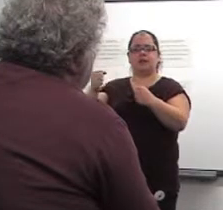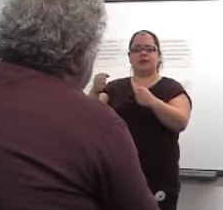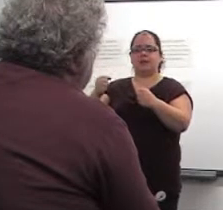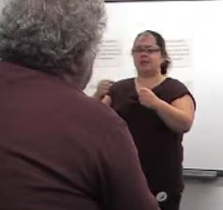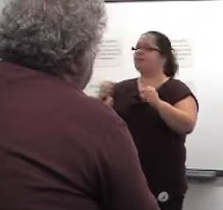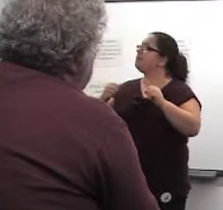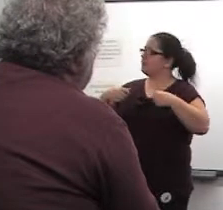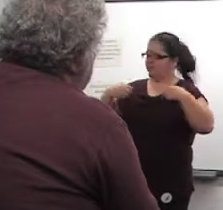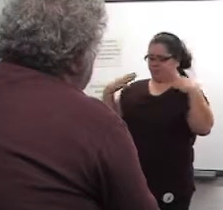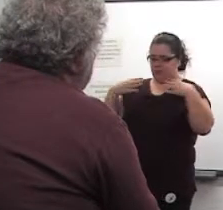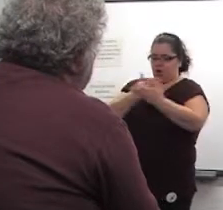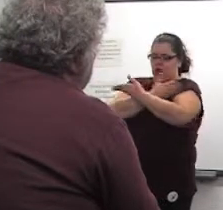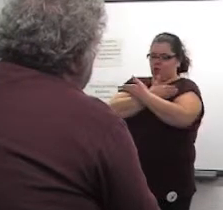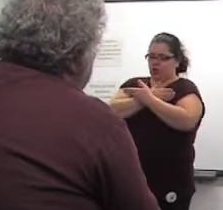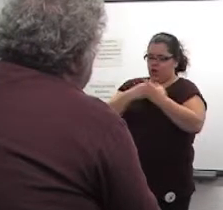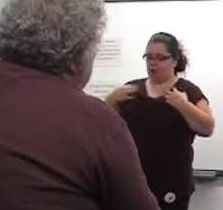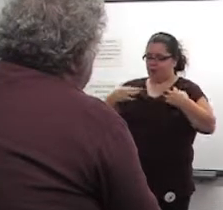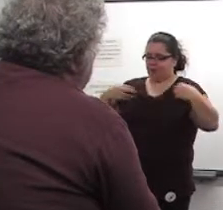shirt down again.